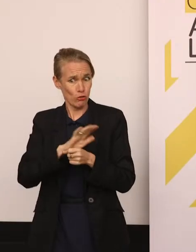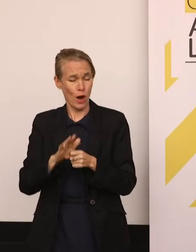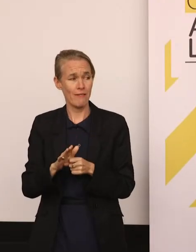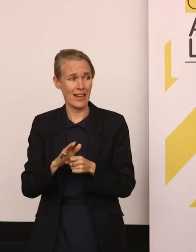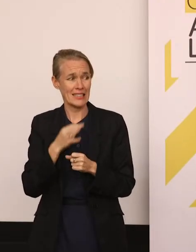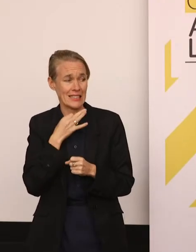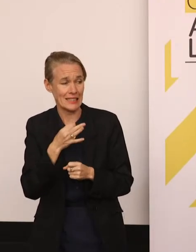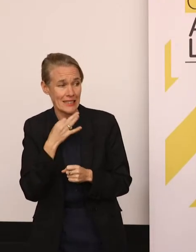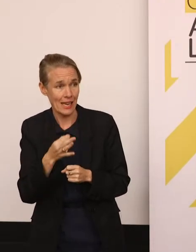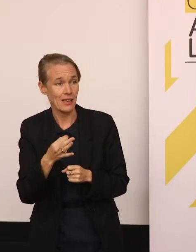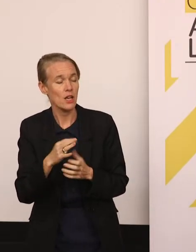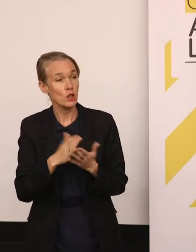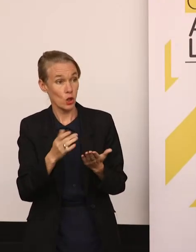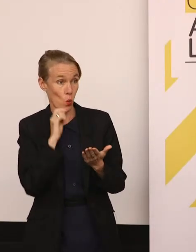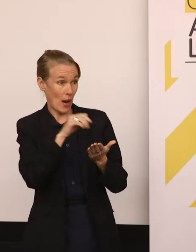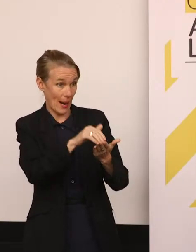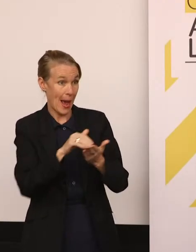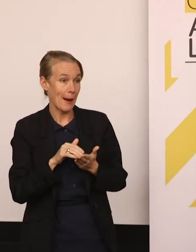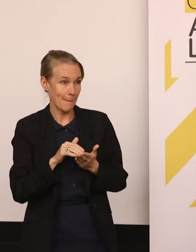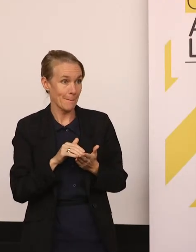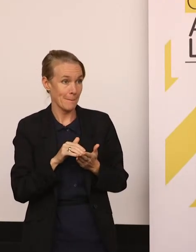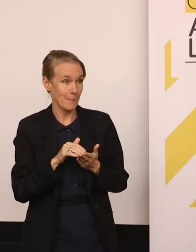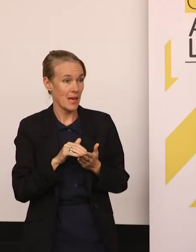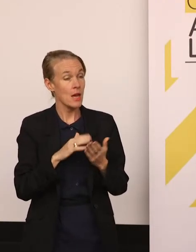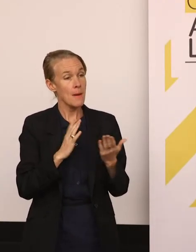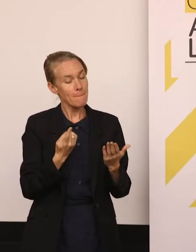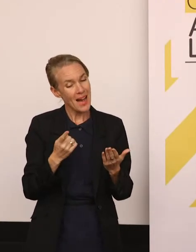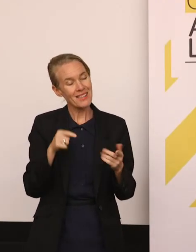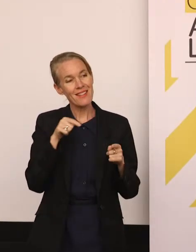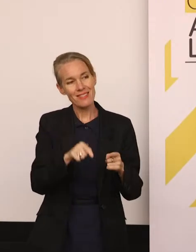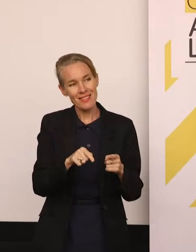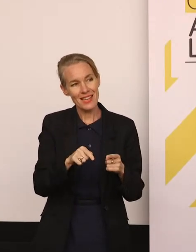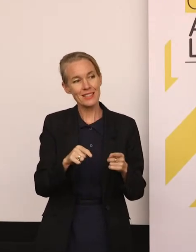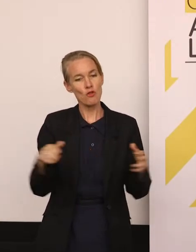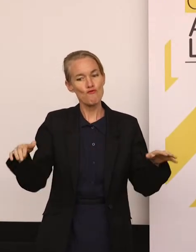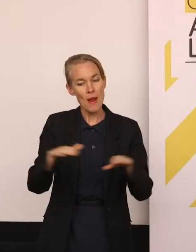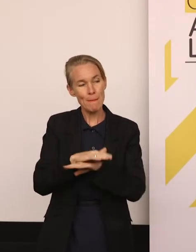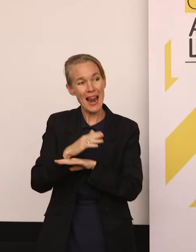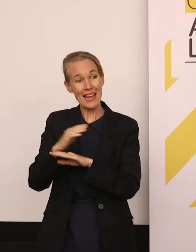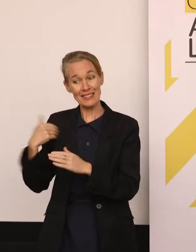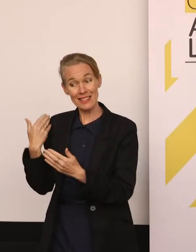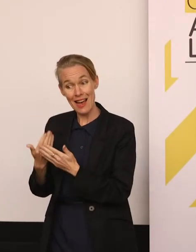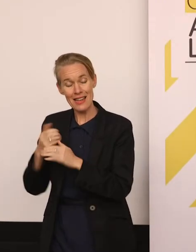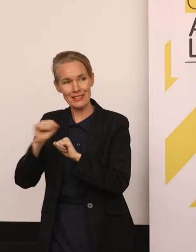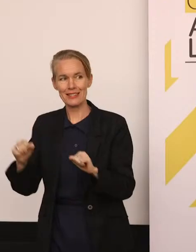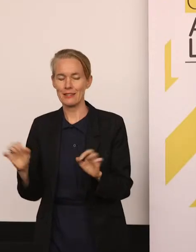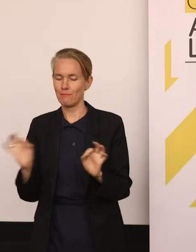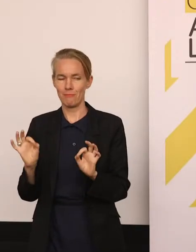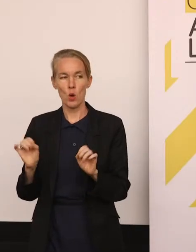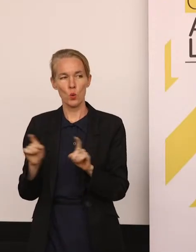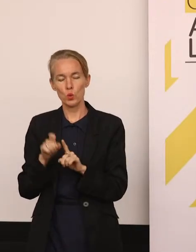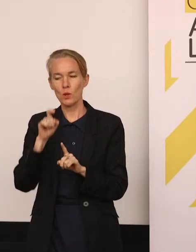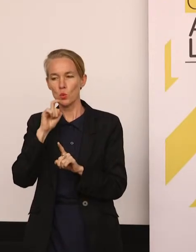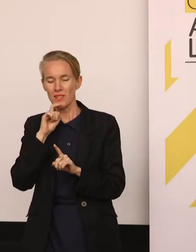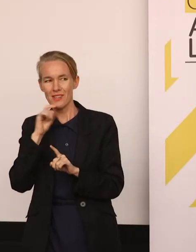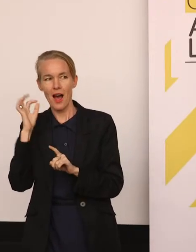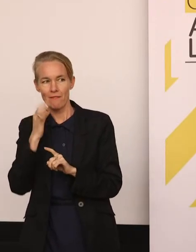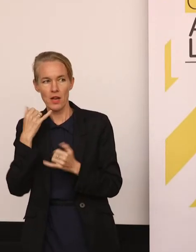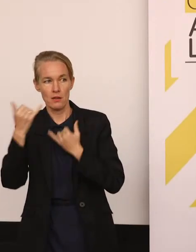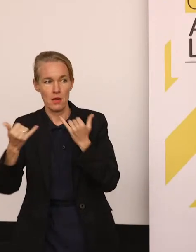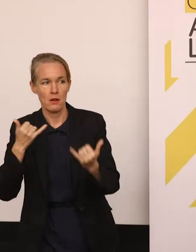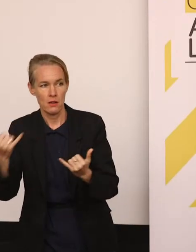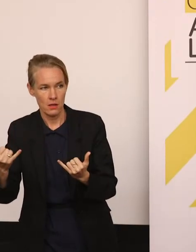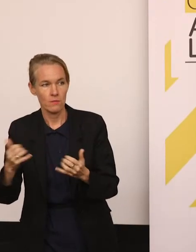and that again will help. But that complements our already pretty robust manual process as well. So you have confidence